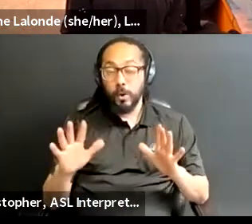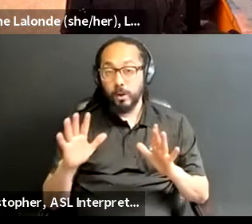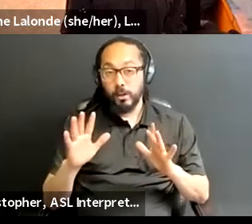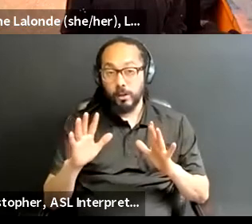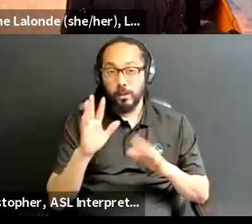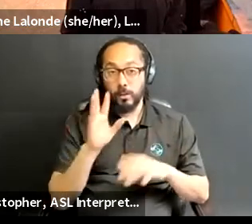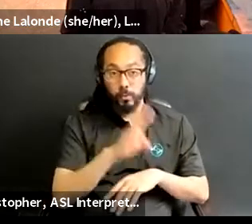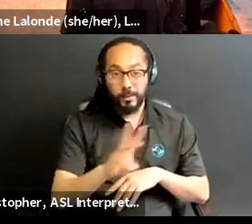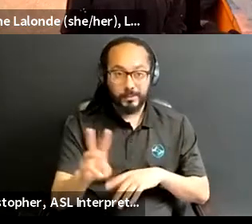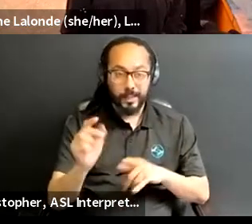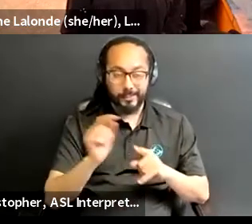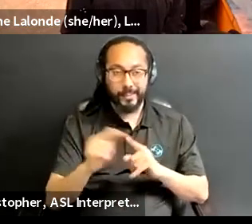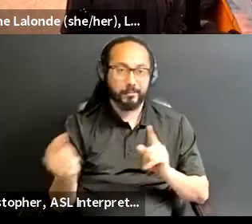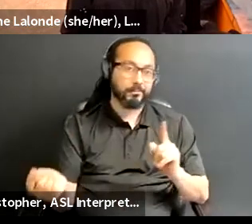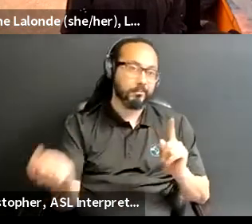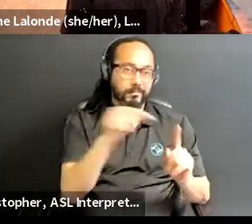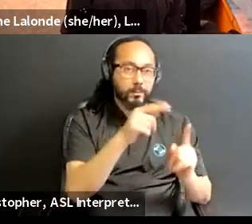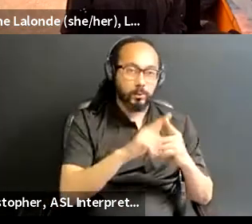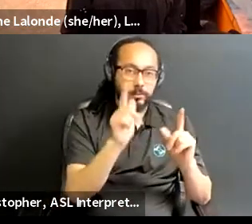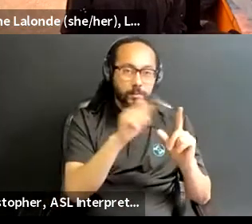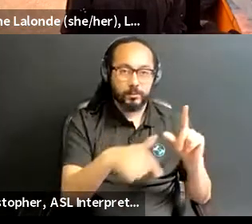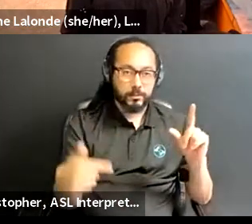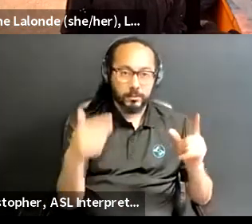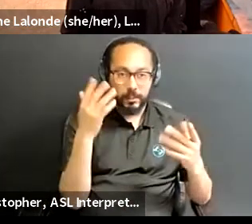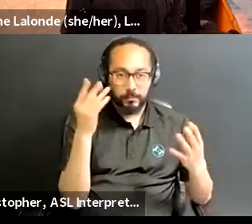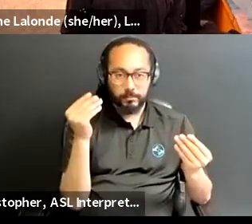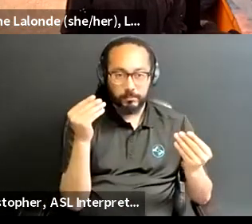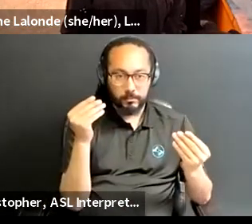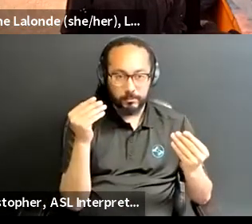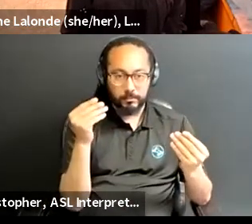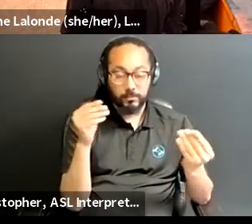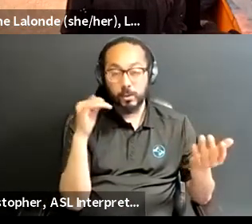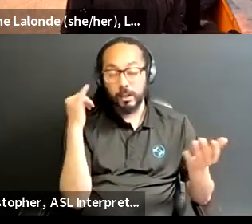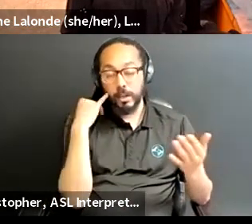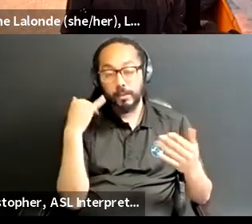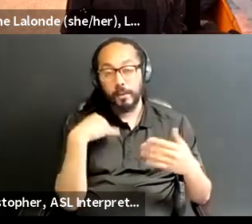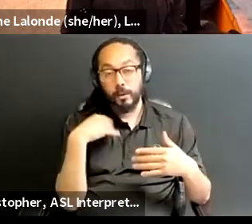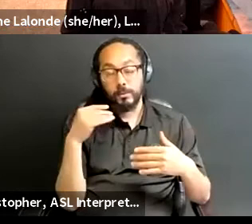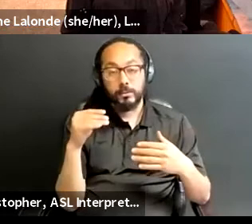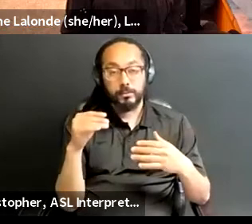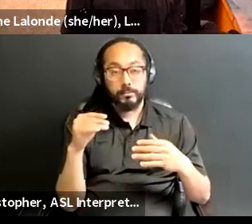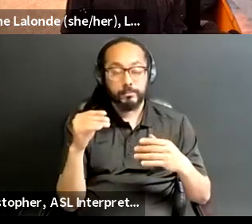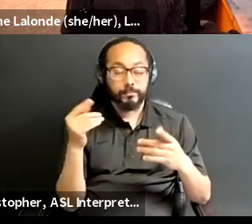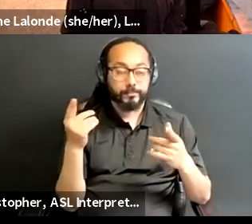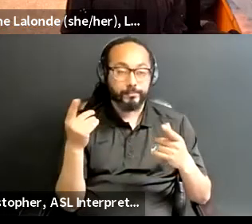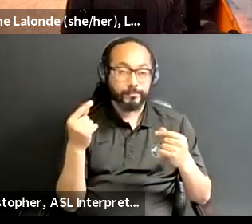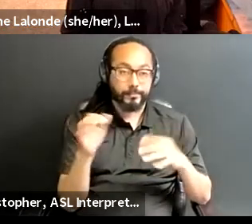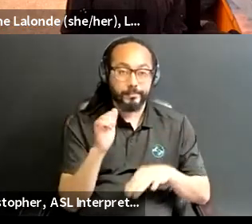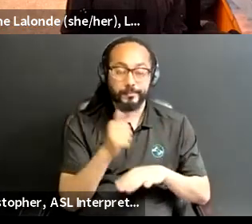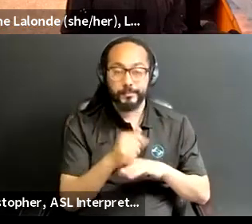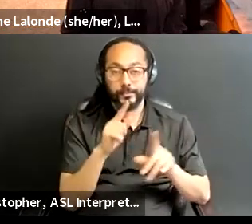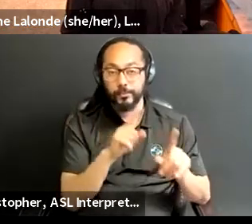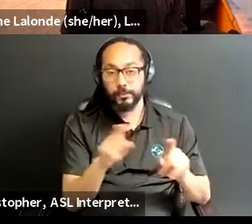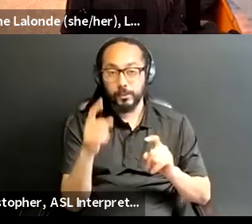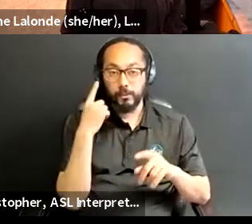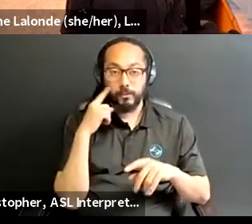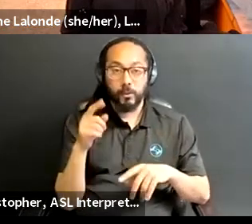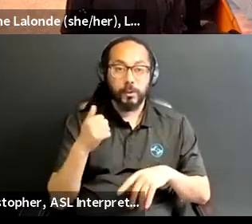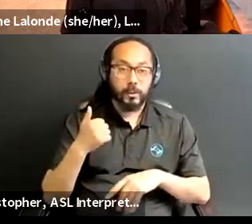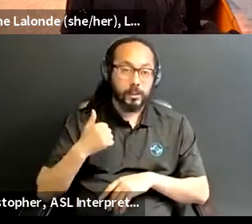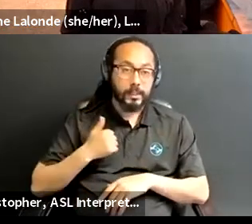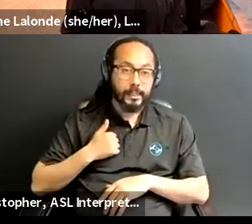LGBTQI content and so on. So usually, if, for example, if I was putting together a survey that was, you know, for the Canadian Wheat Board